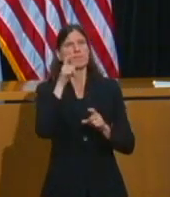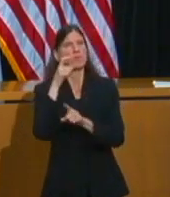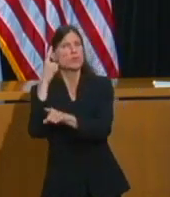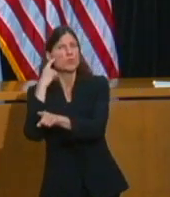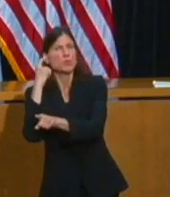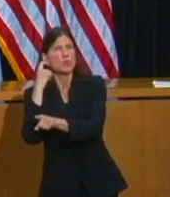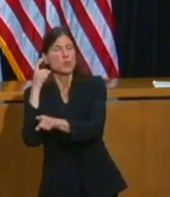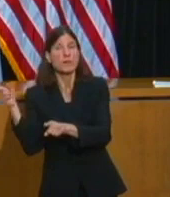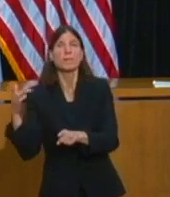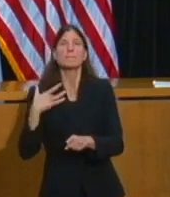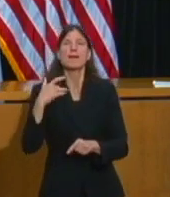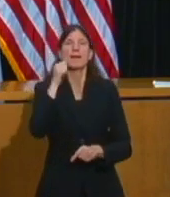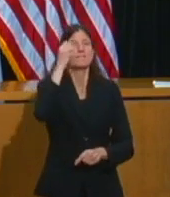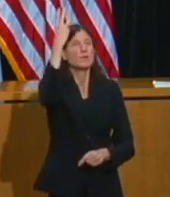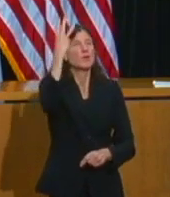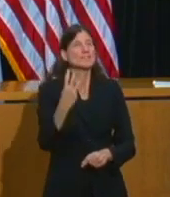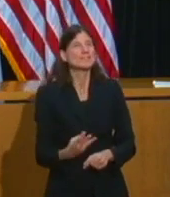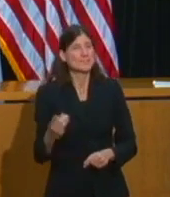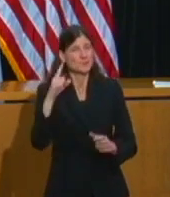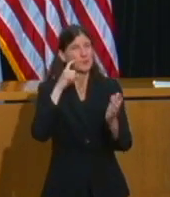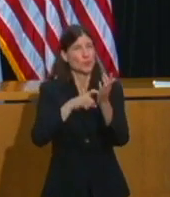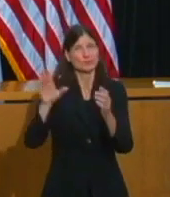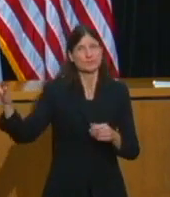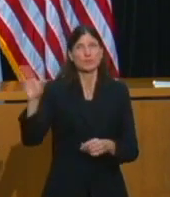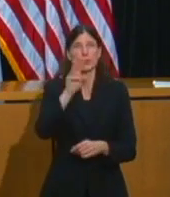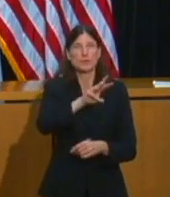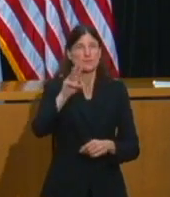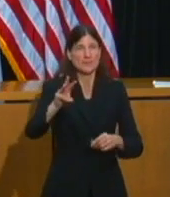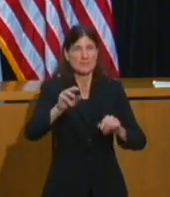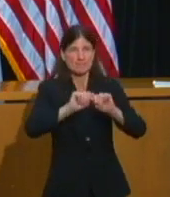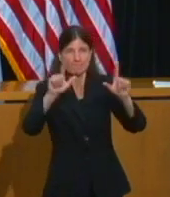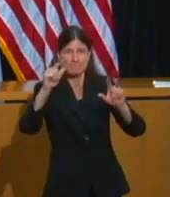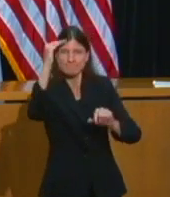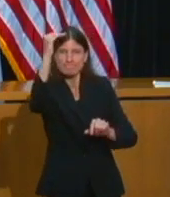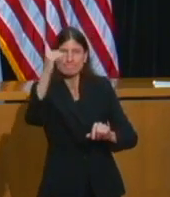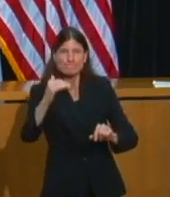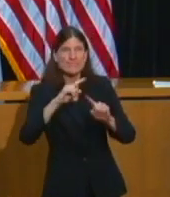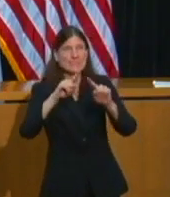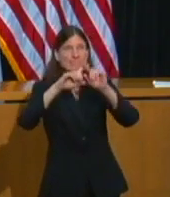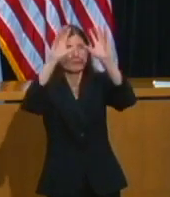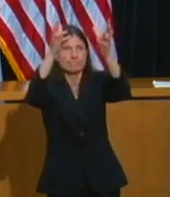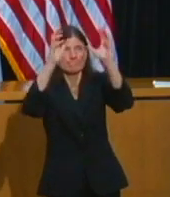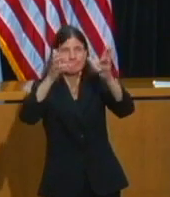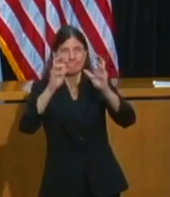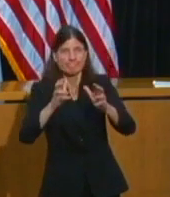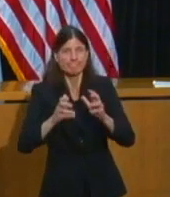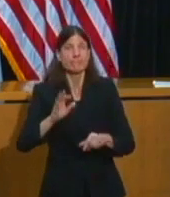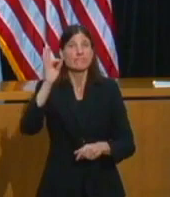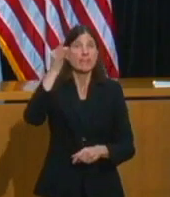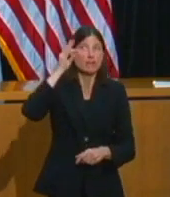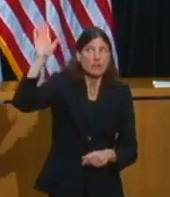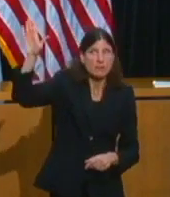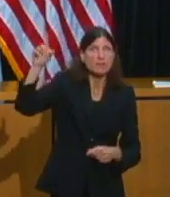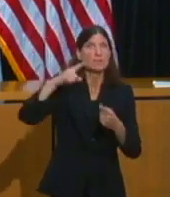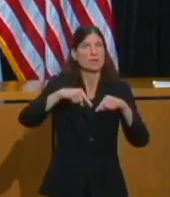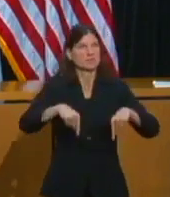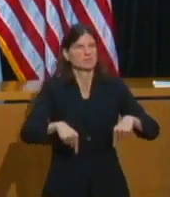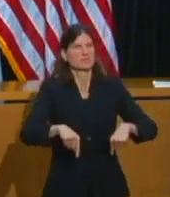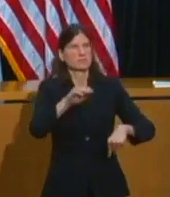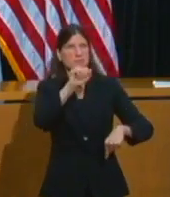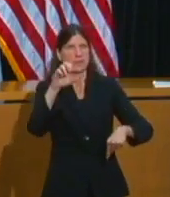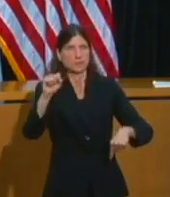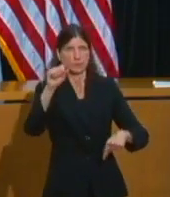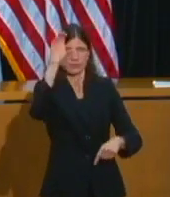Every Wednesday, as you know, we also provide some weekly information. Beginning this afternoon, we're adding two new data fields